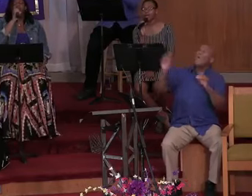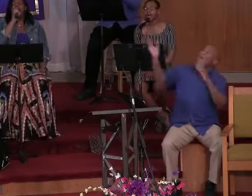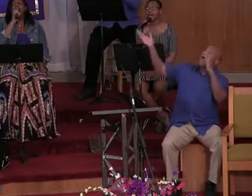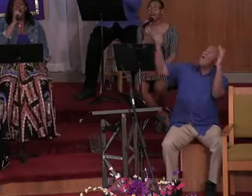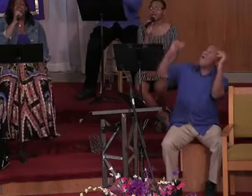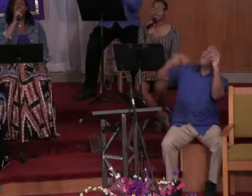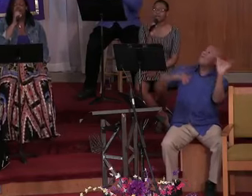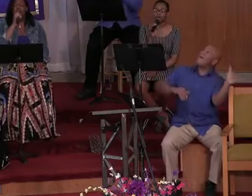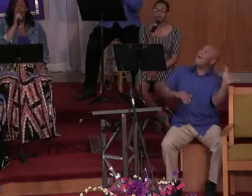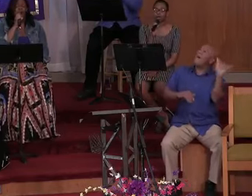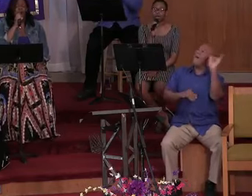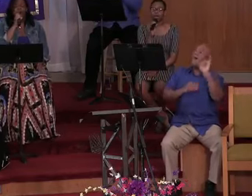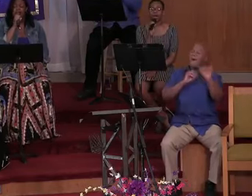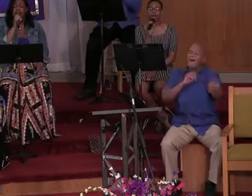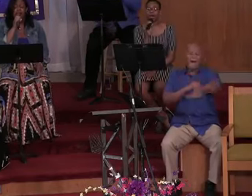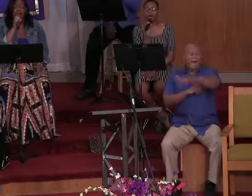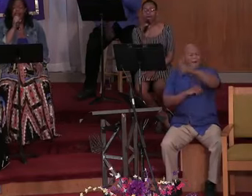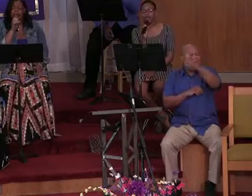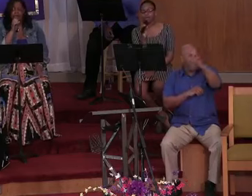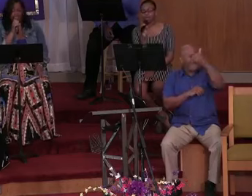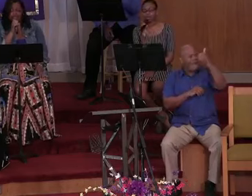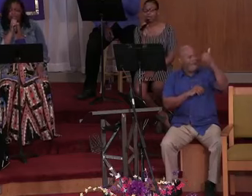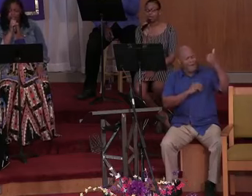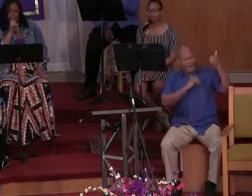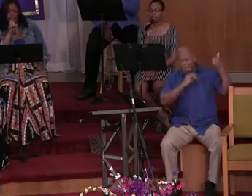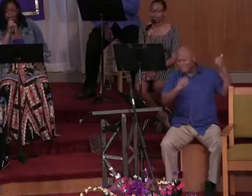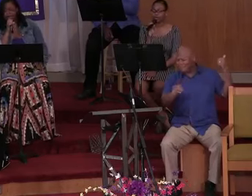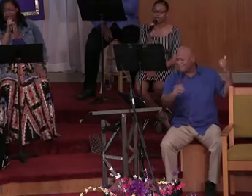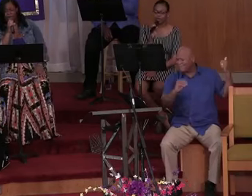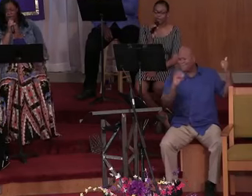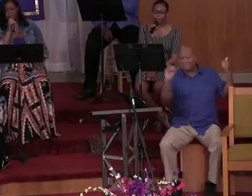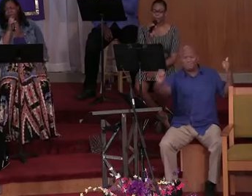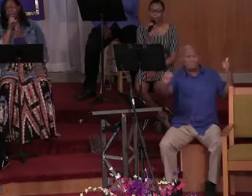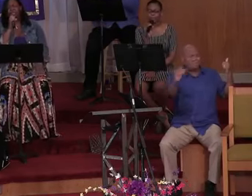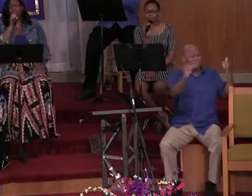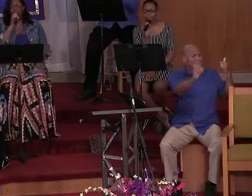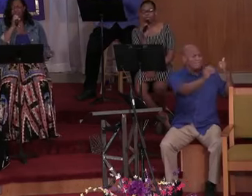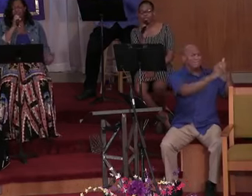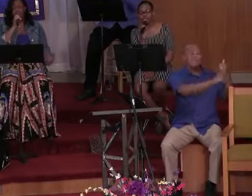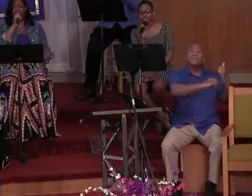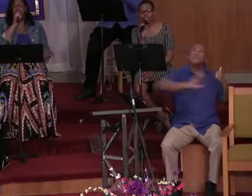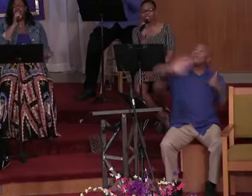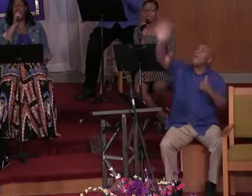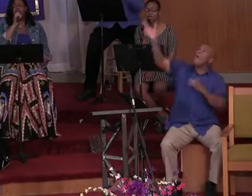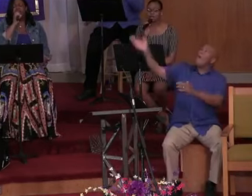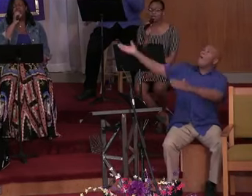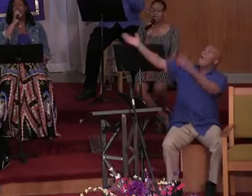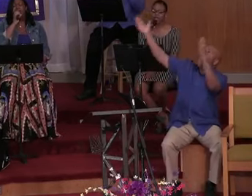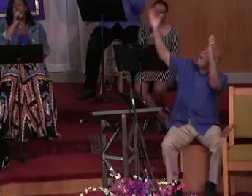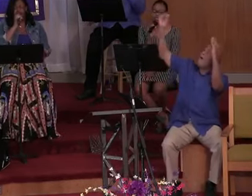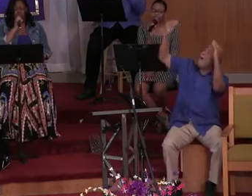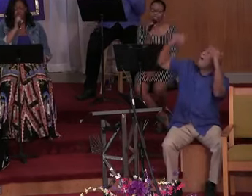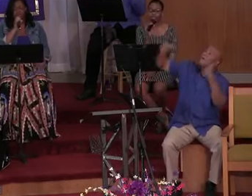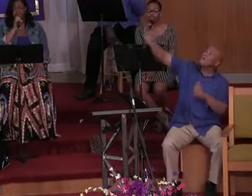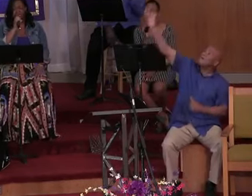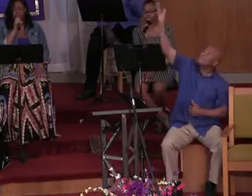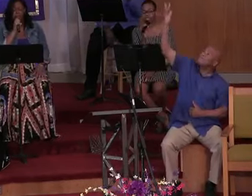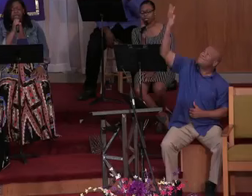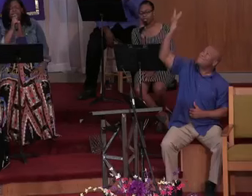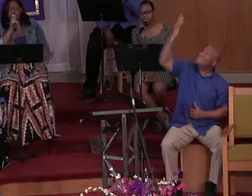hope like no other. It reaches to